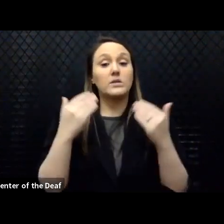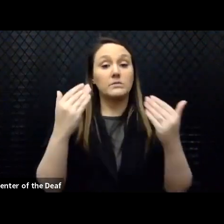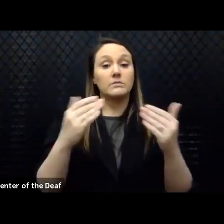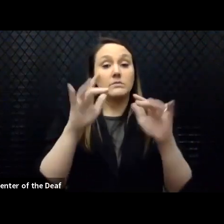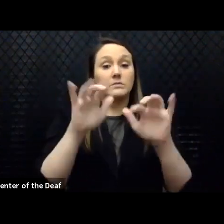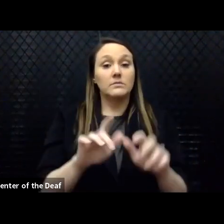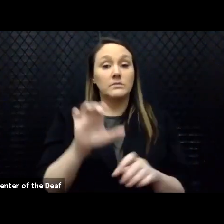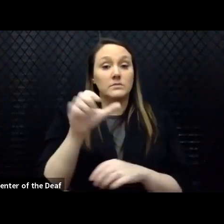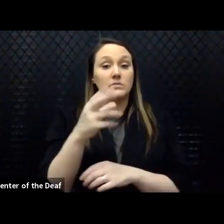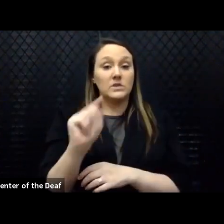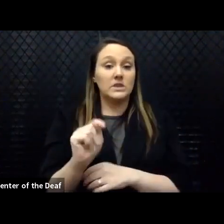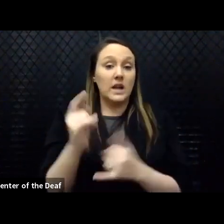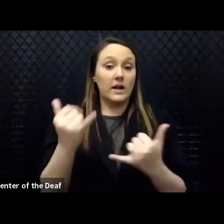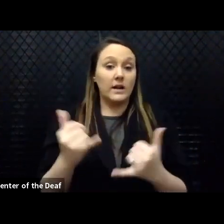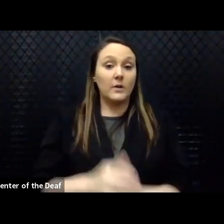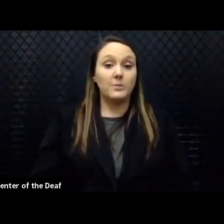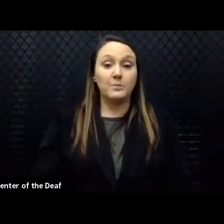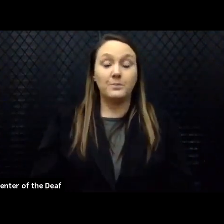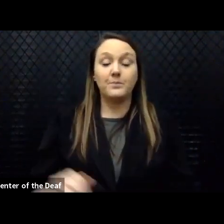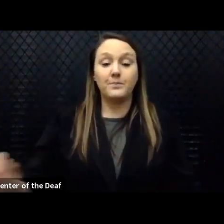them into the chat feature now.